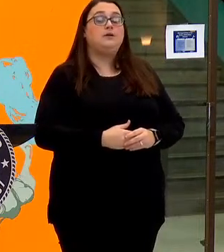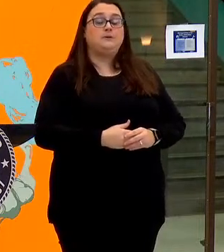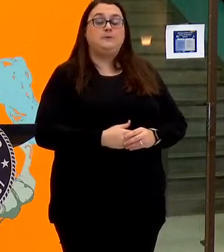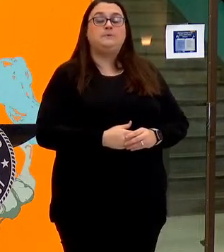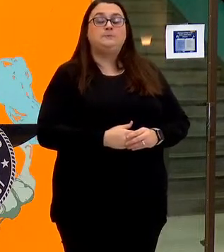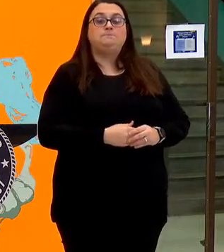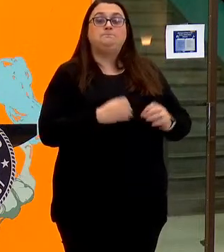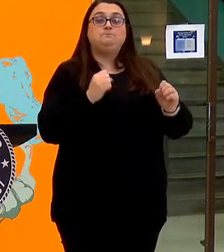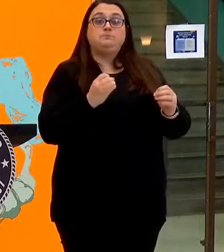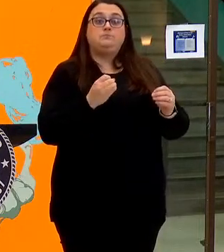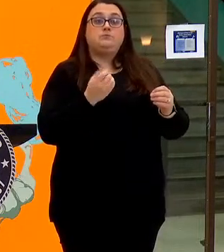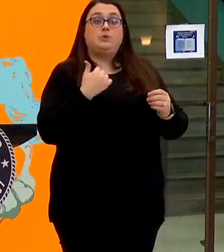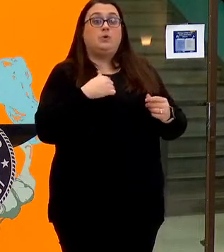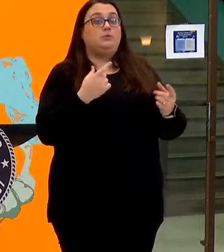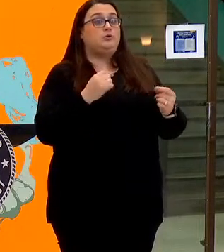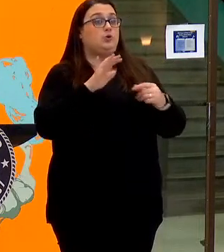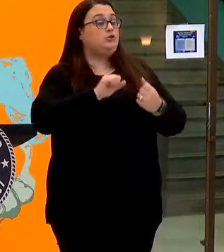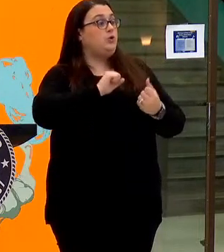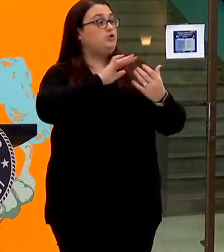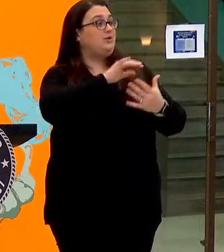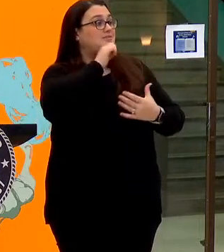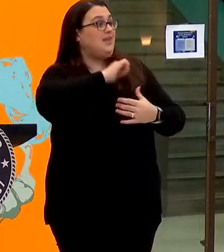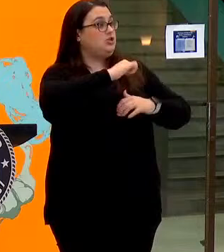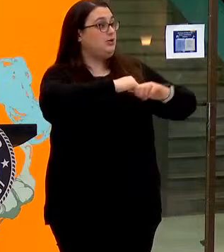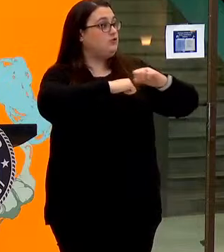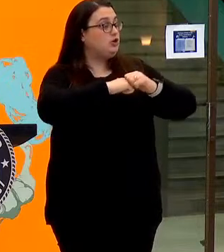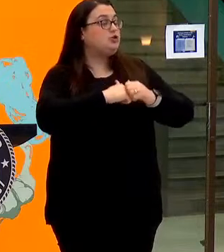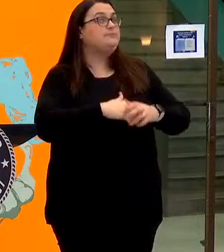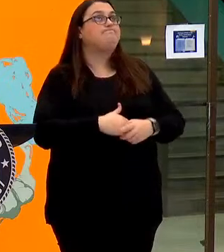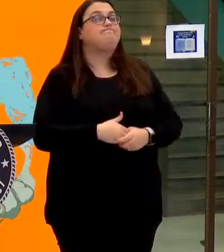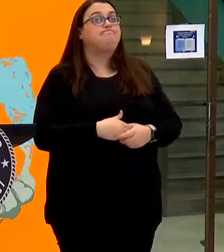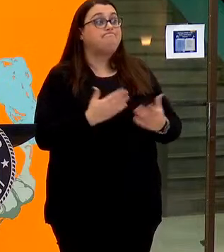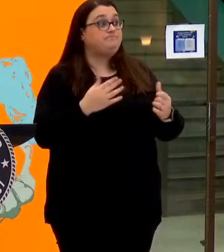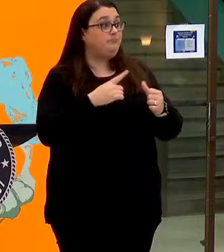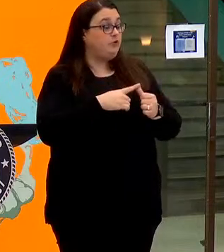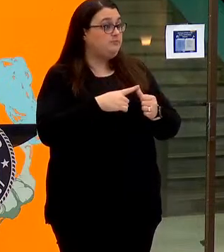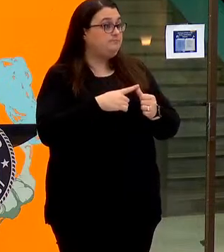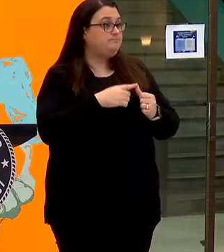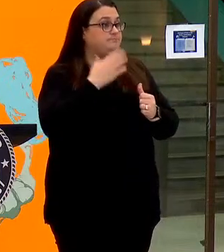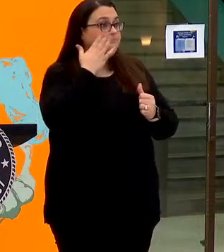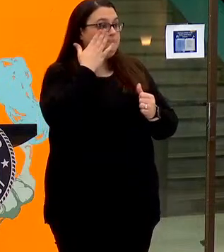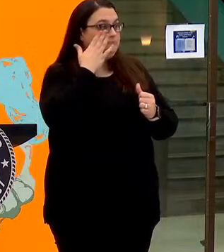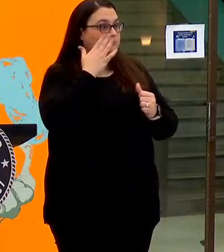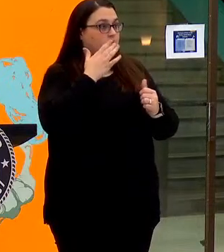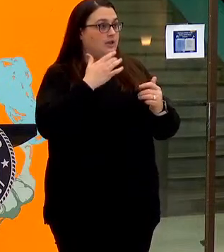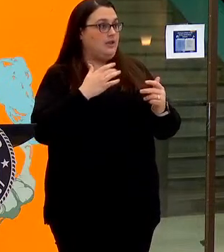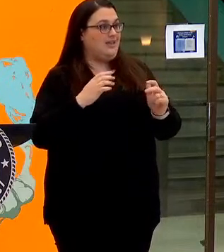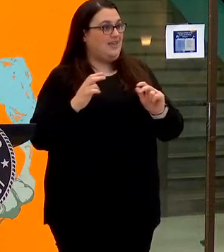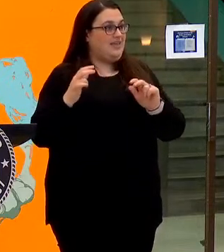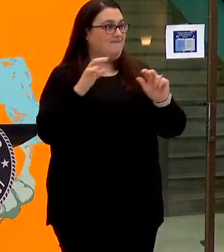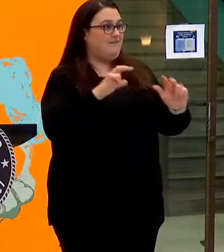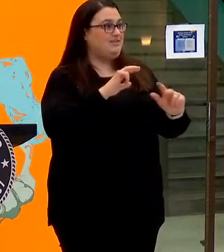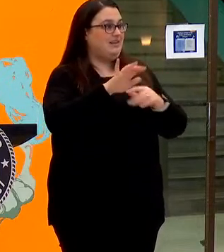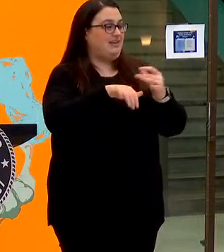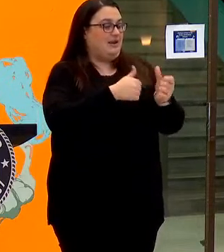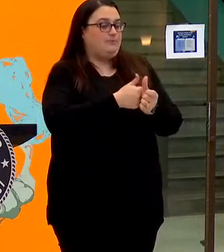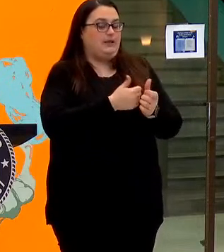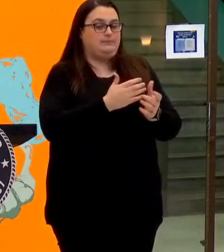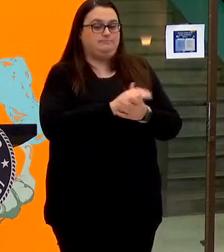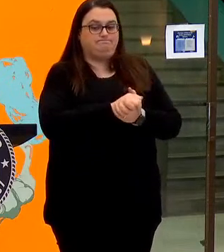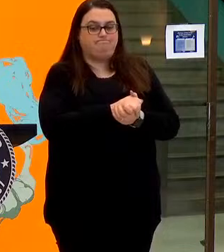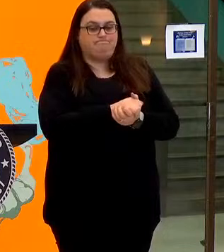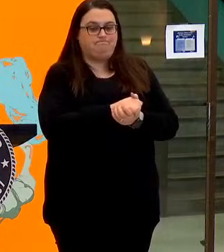tangible steps are being made to address aging infrastructure. And I'll first say that, investing in update, I mean, this